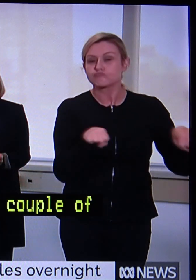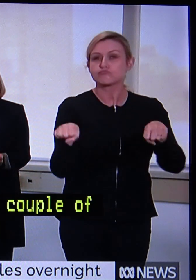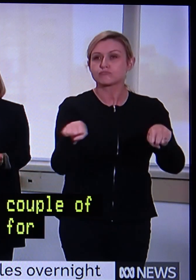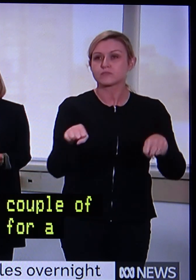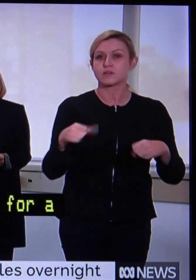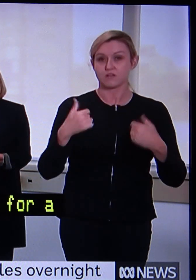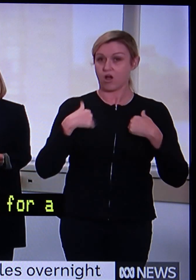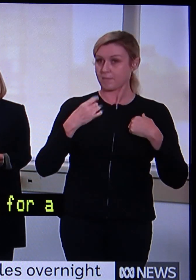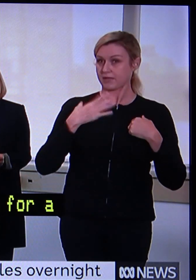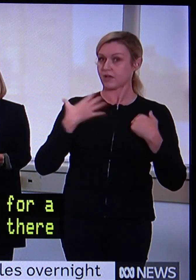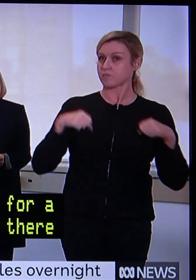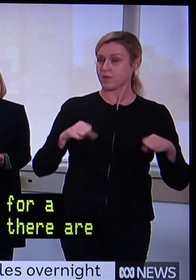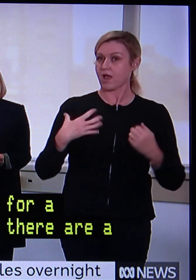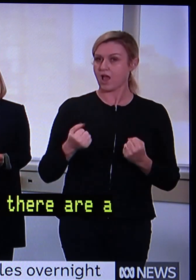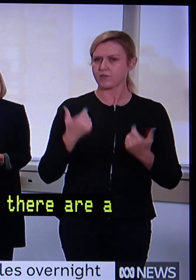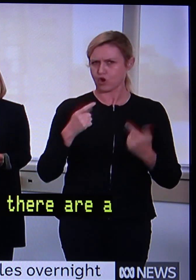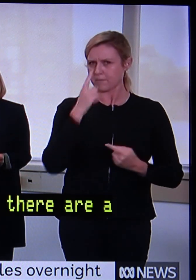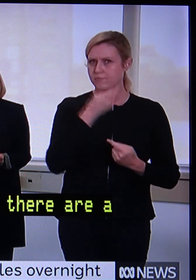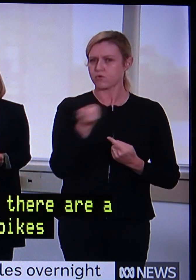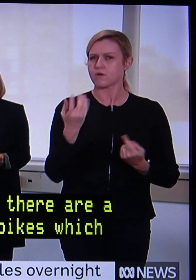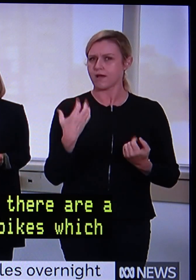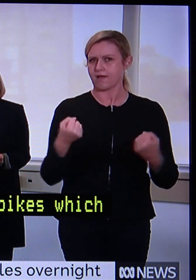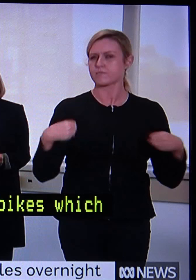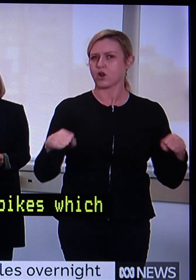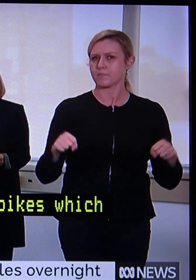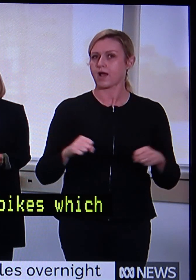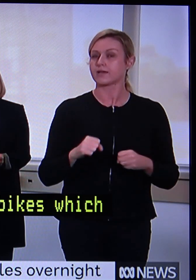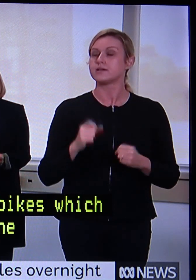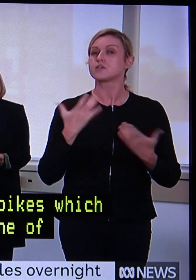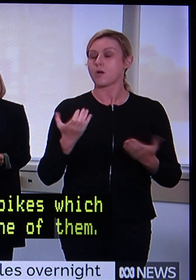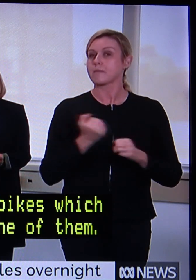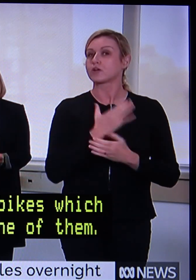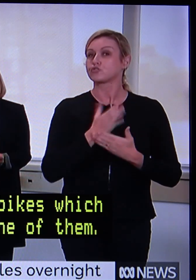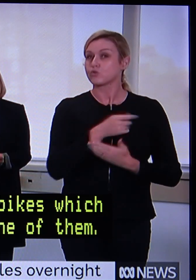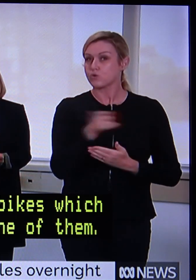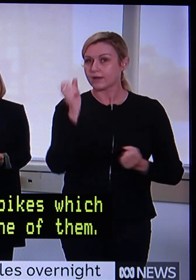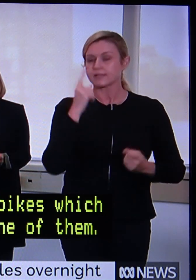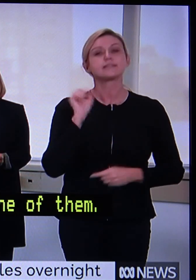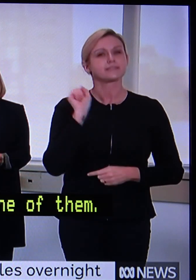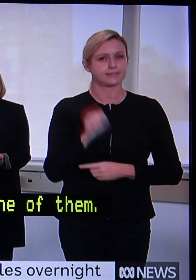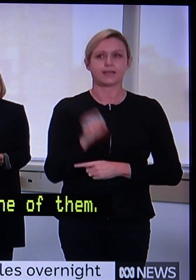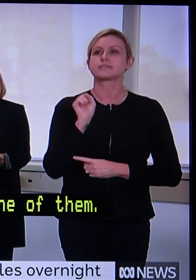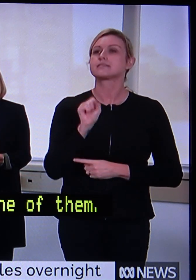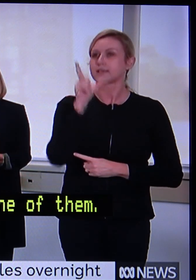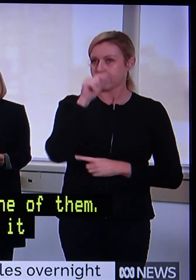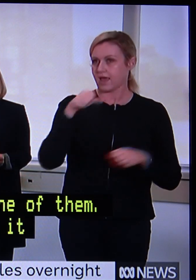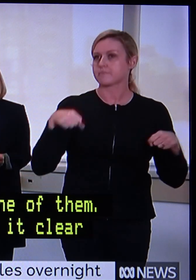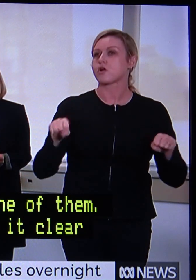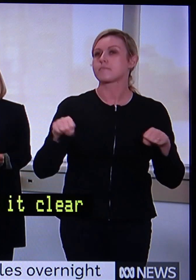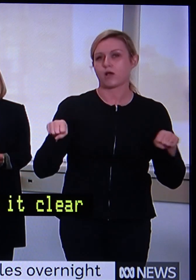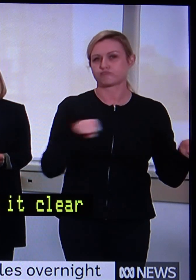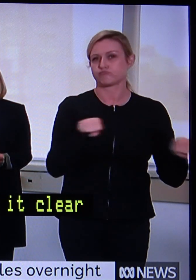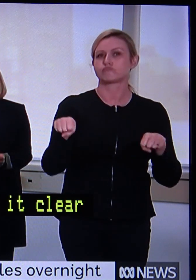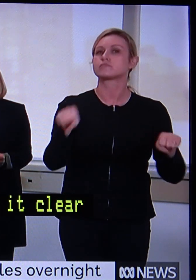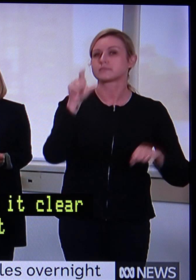I'm one of them. So quite happy to just make it clear that yes, you can. In fact, the Premier made that very clear, that